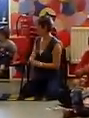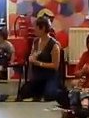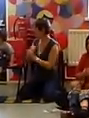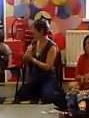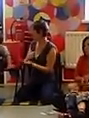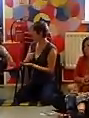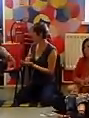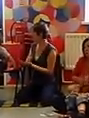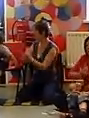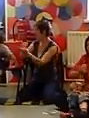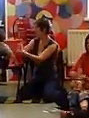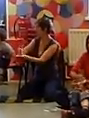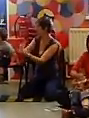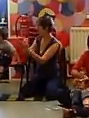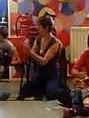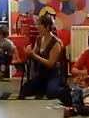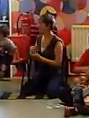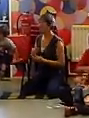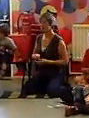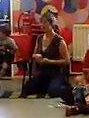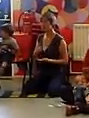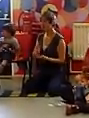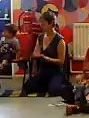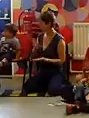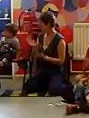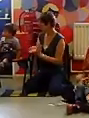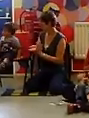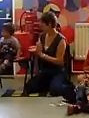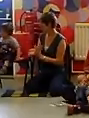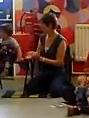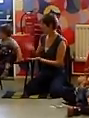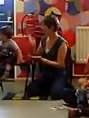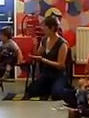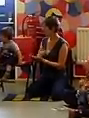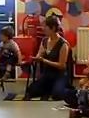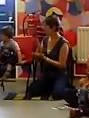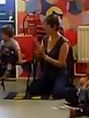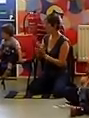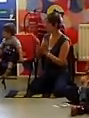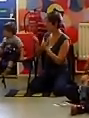and this is we play it, move around, and To share